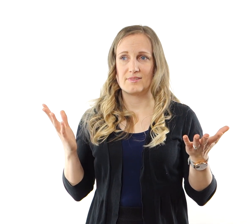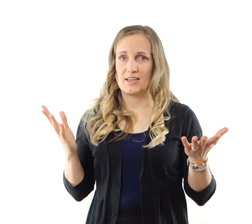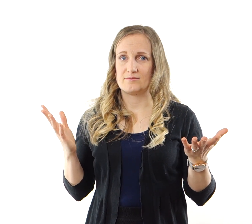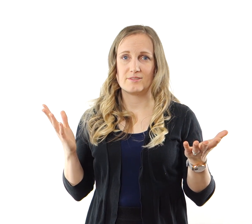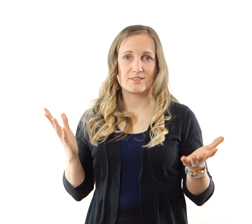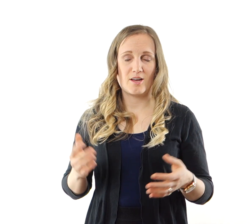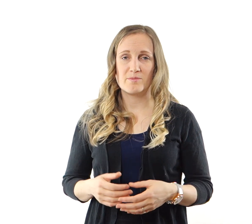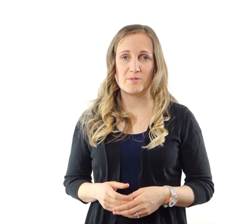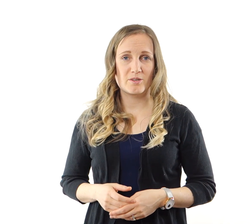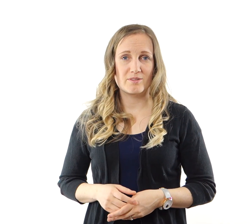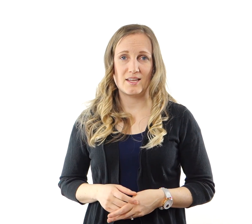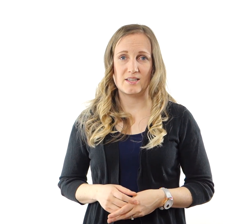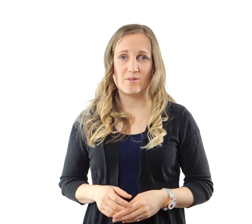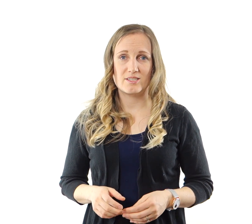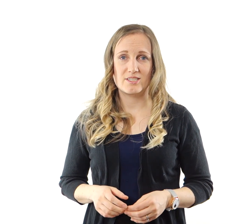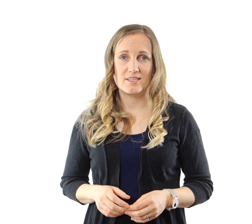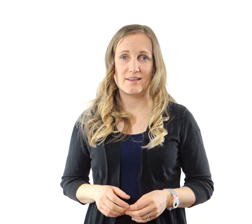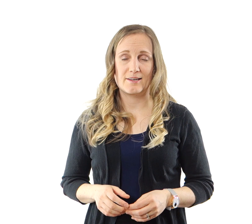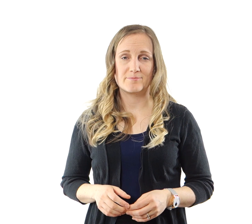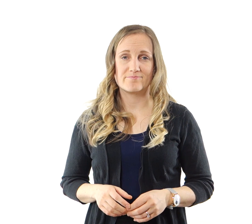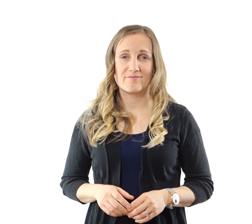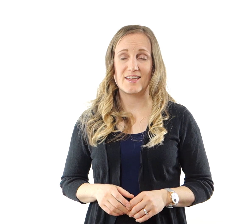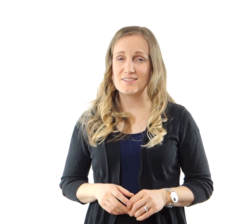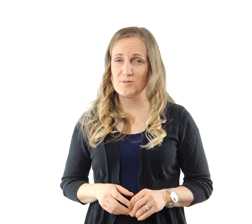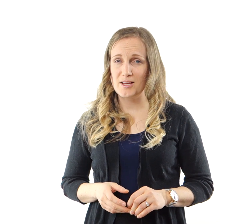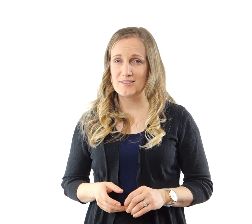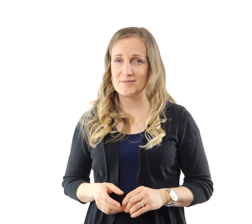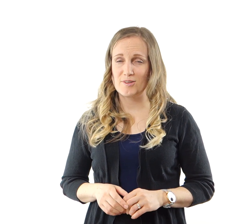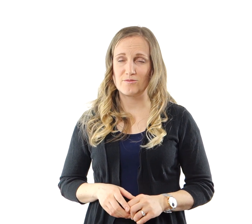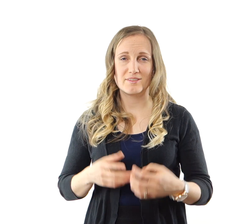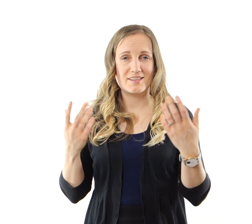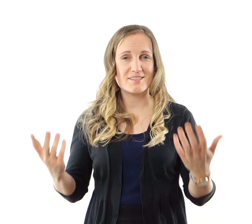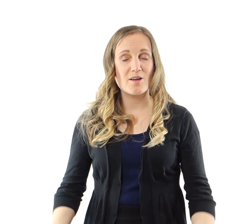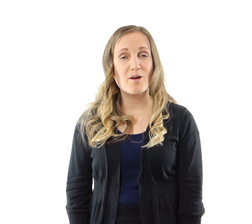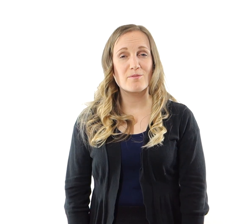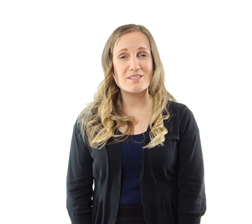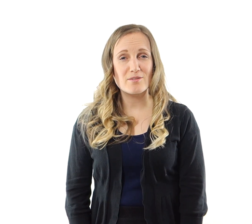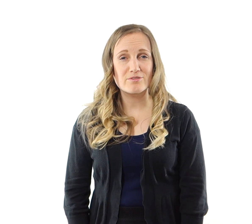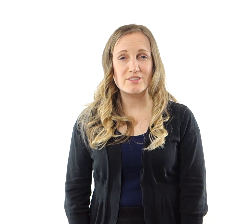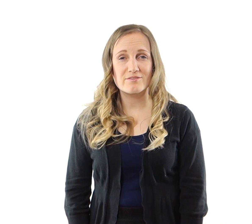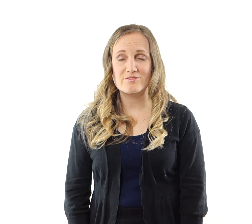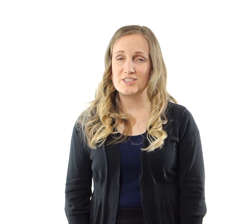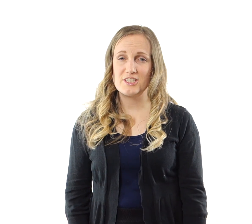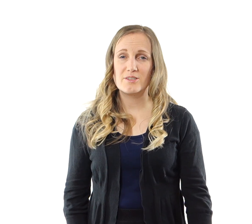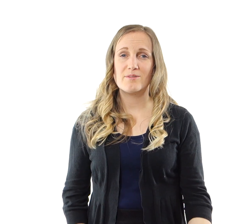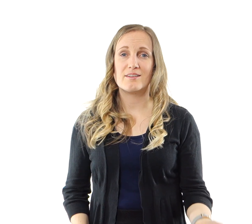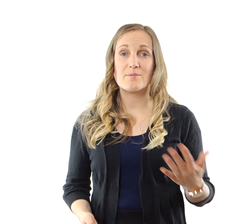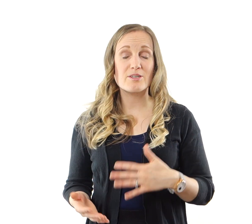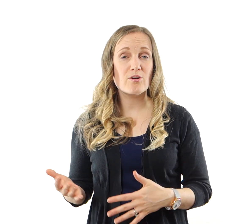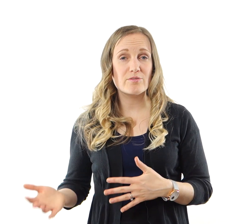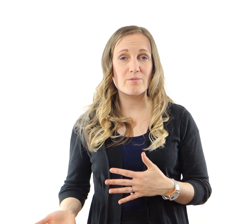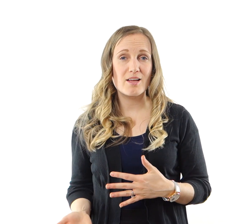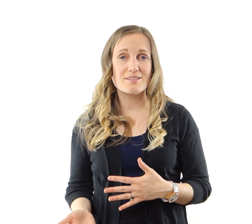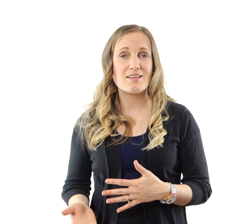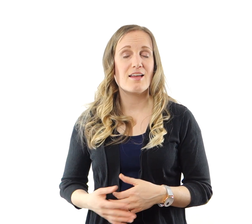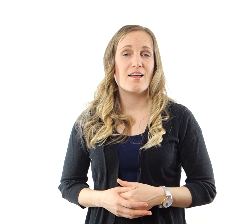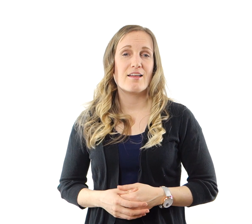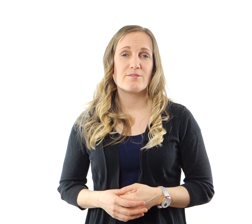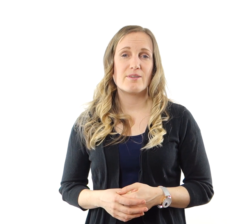yeah, just comment below with any question. Thanks so much. Hopefully this was helpful to you, and let me know if it was so we